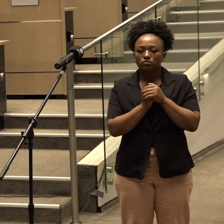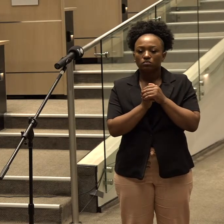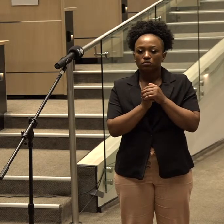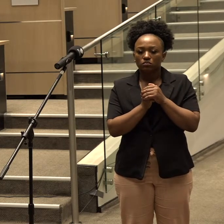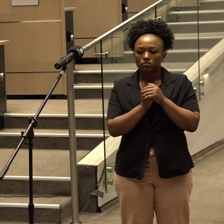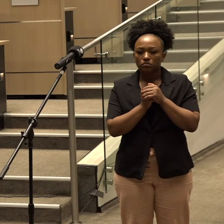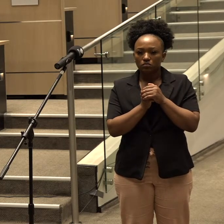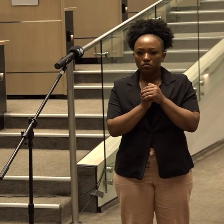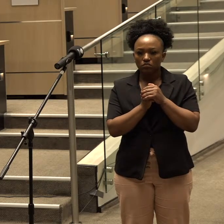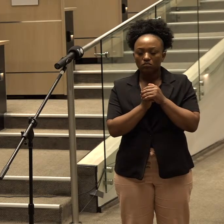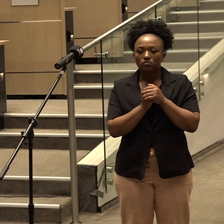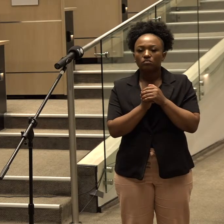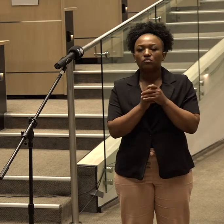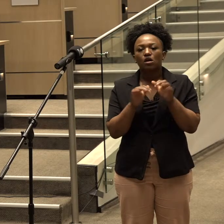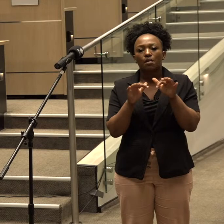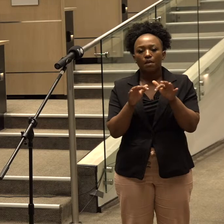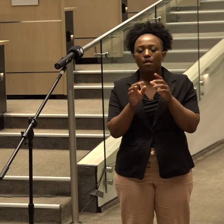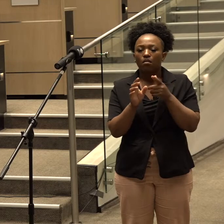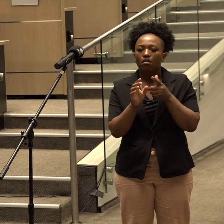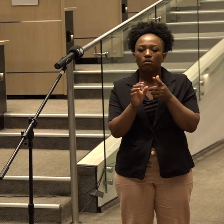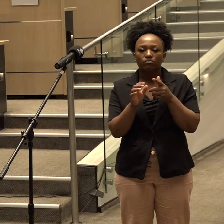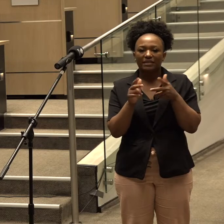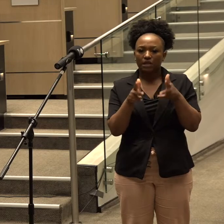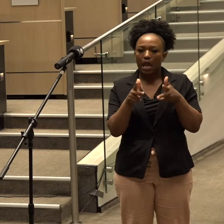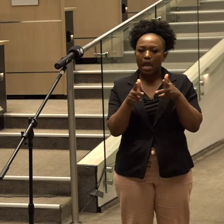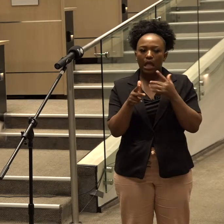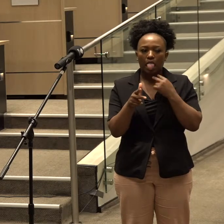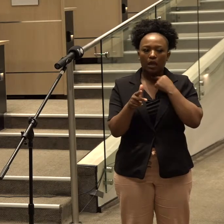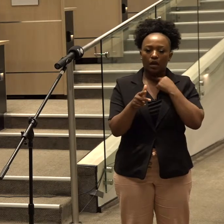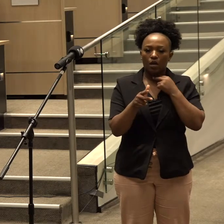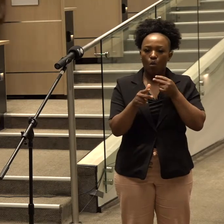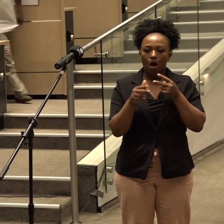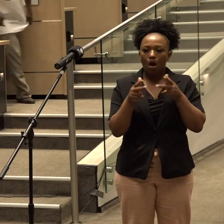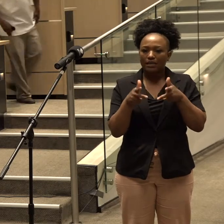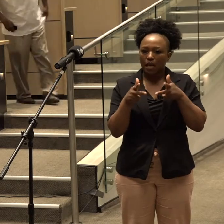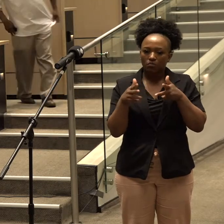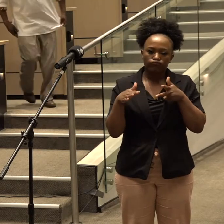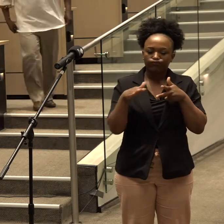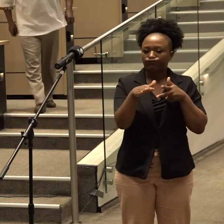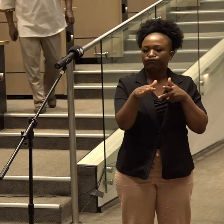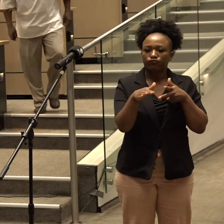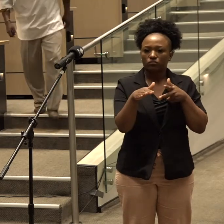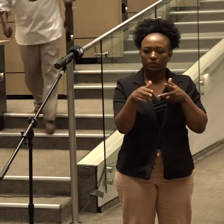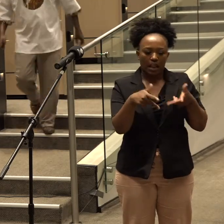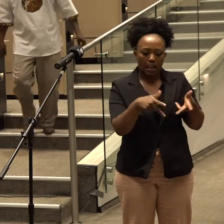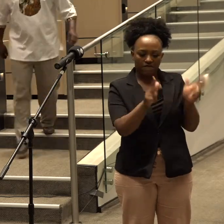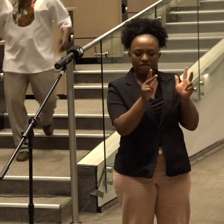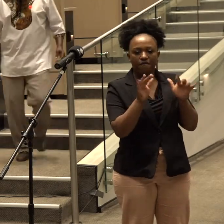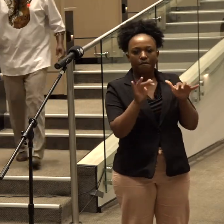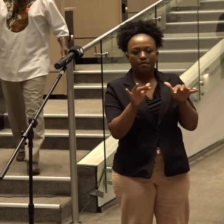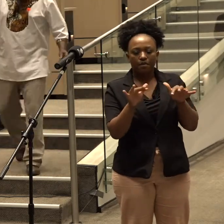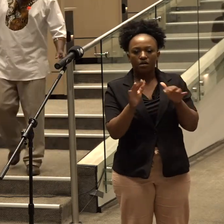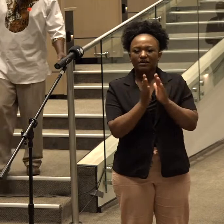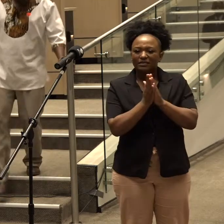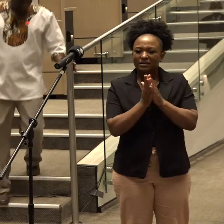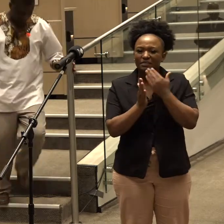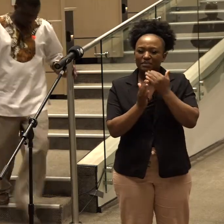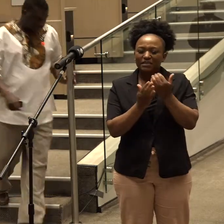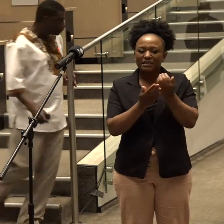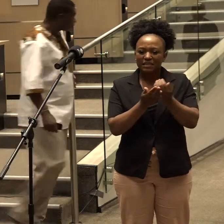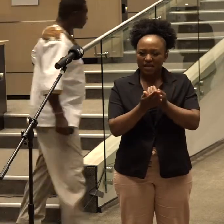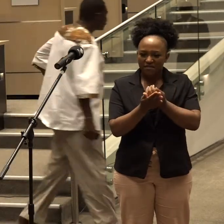or people are left behind because of that so we asked you to come and into our rescue that people